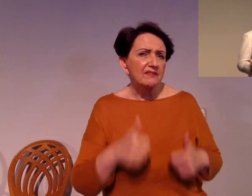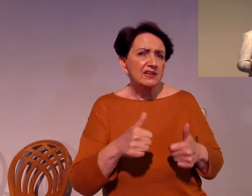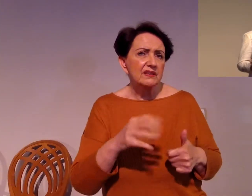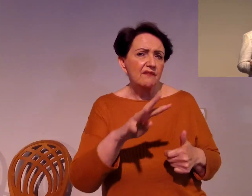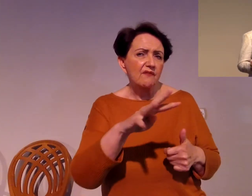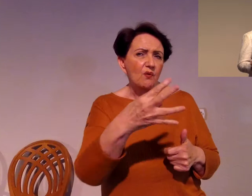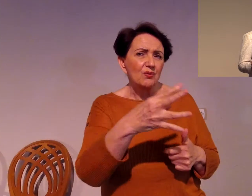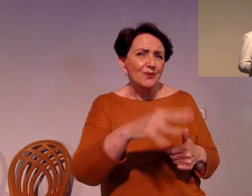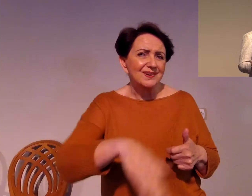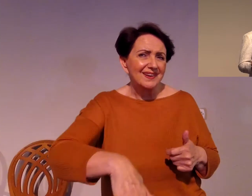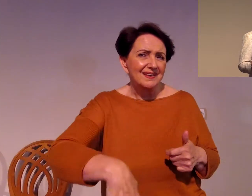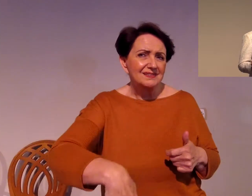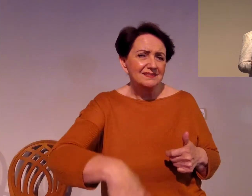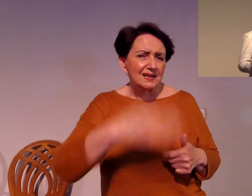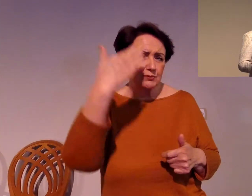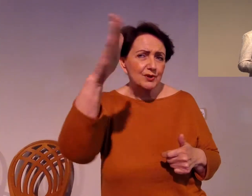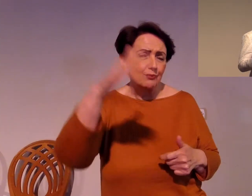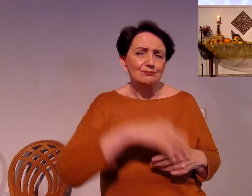yet.